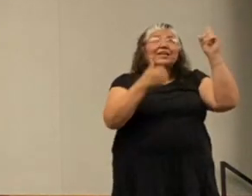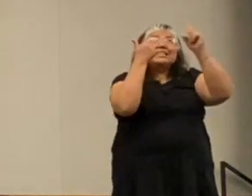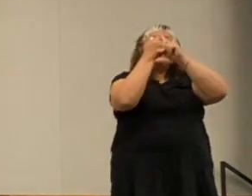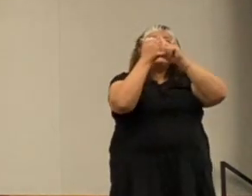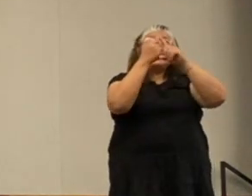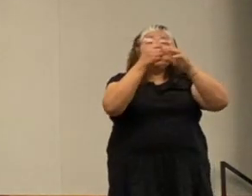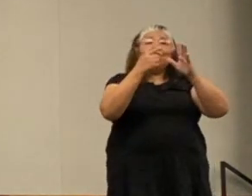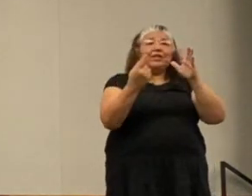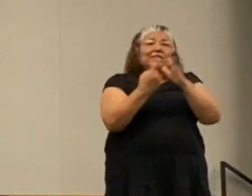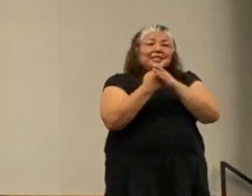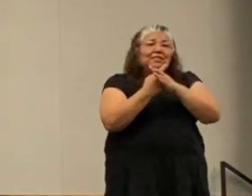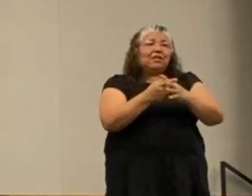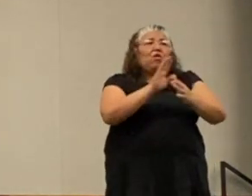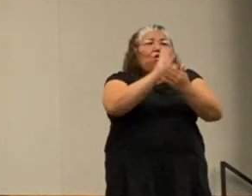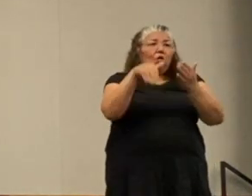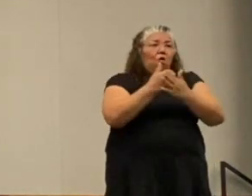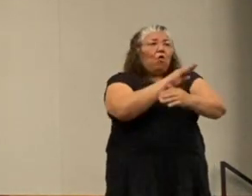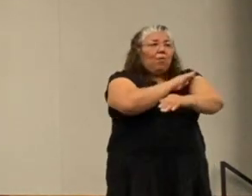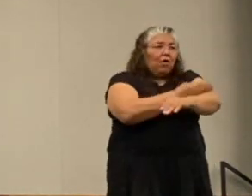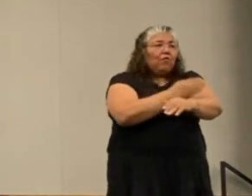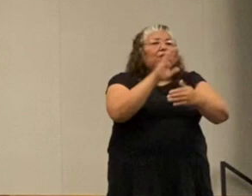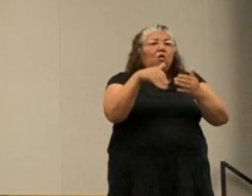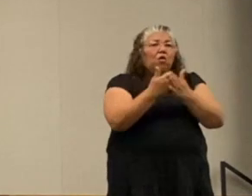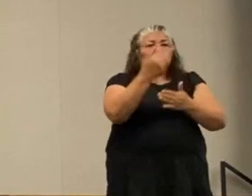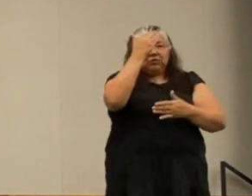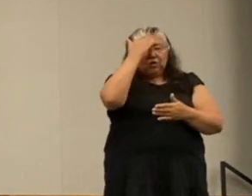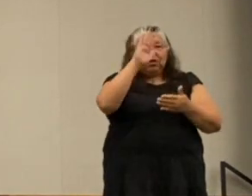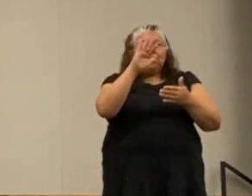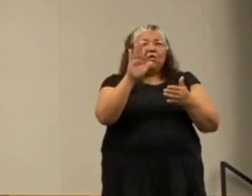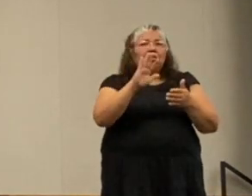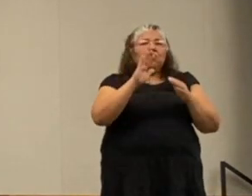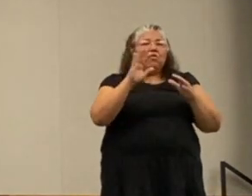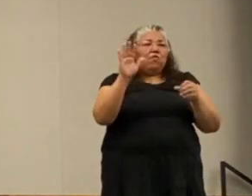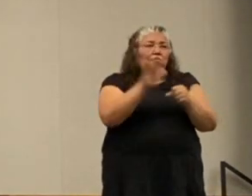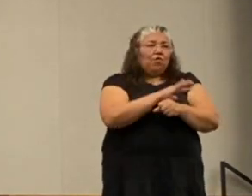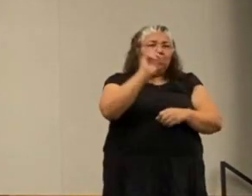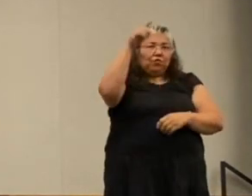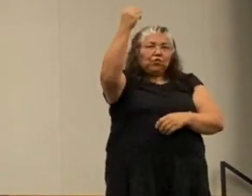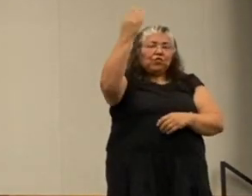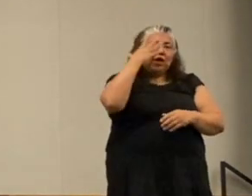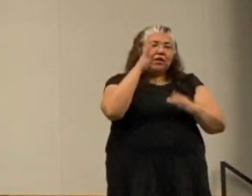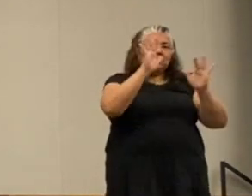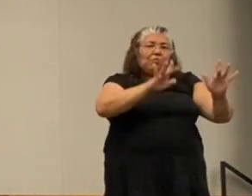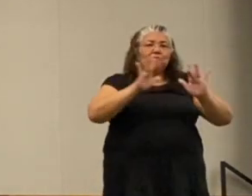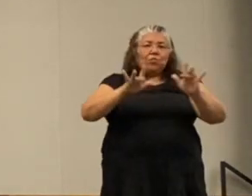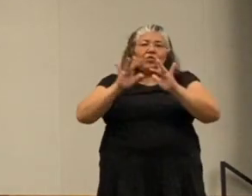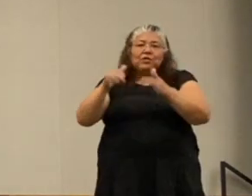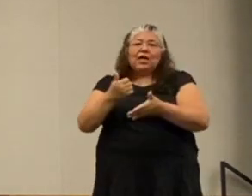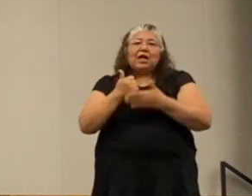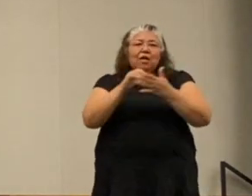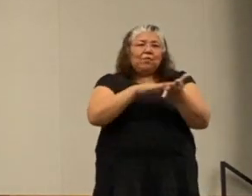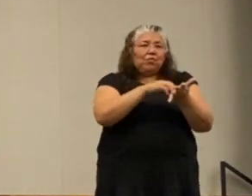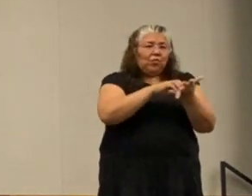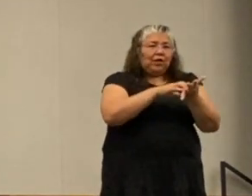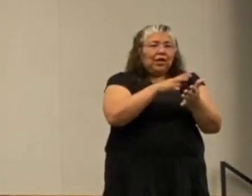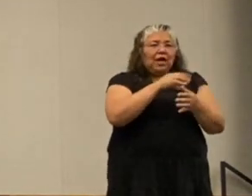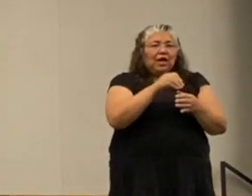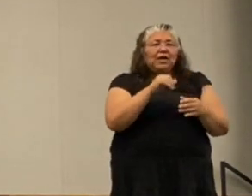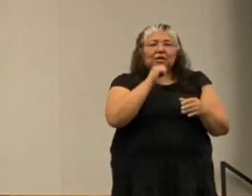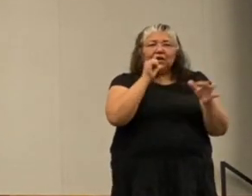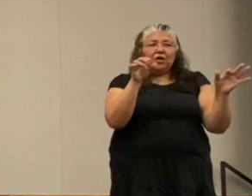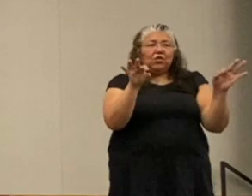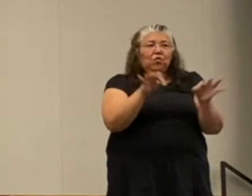He is all-powerful. He is all-knowing and full of grace and mercy to help the weak and unworthy sinner.